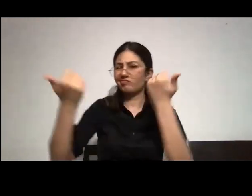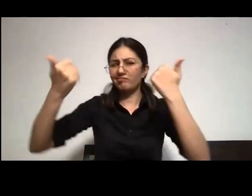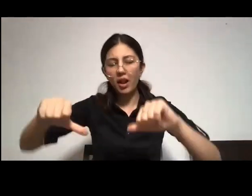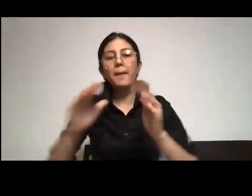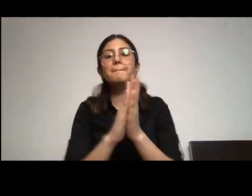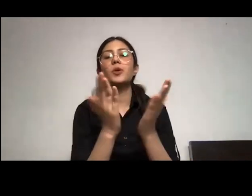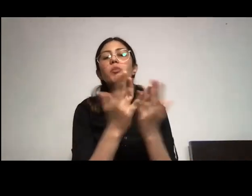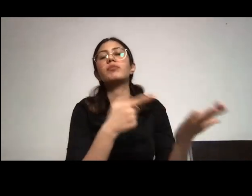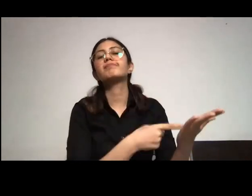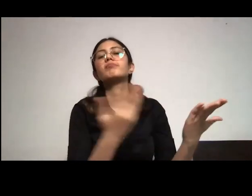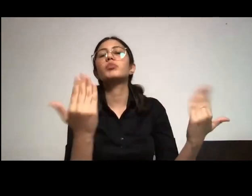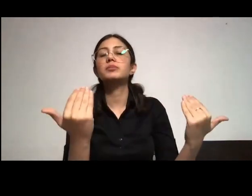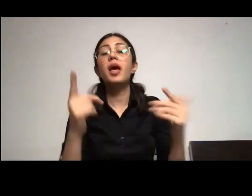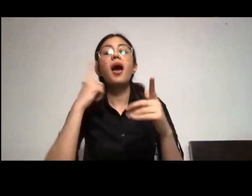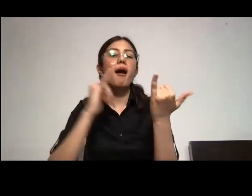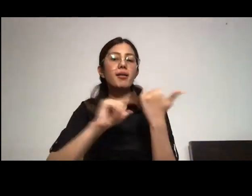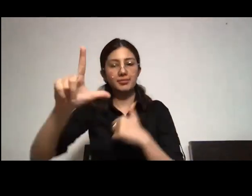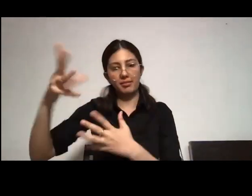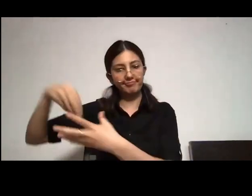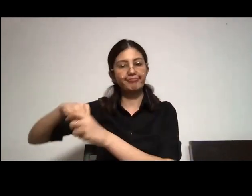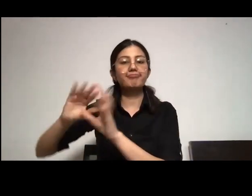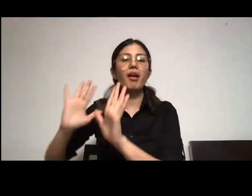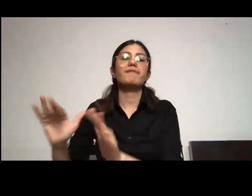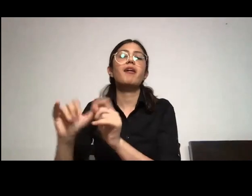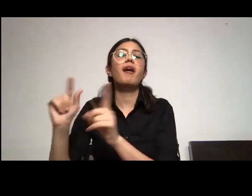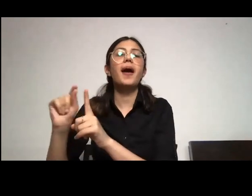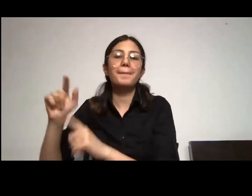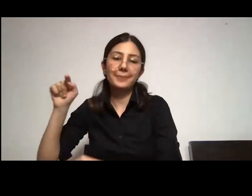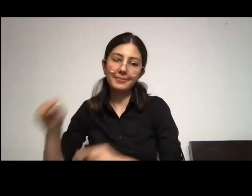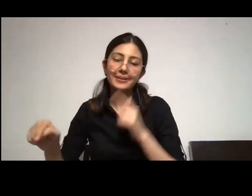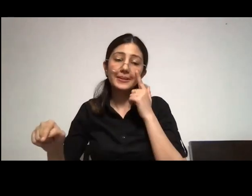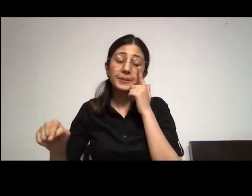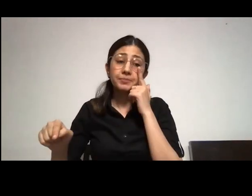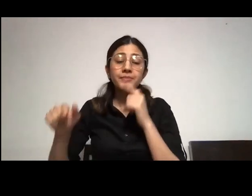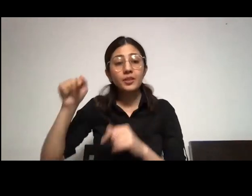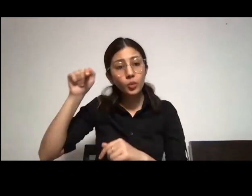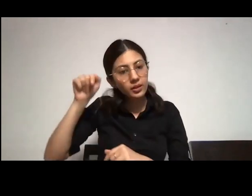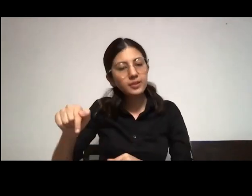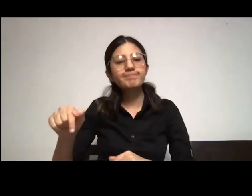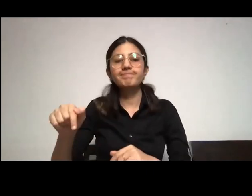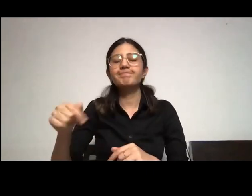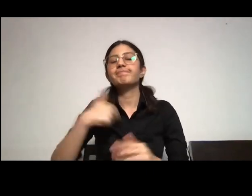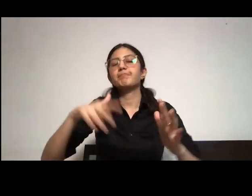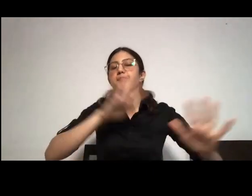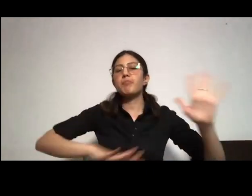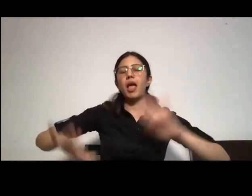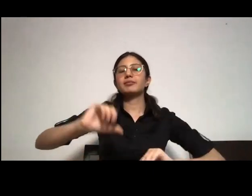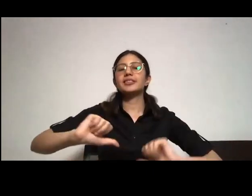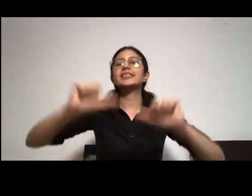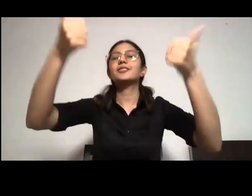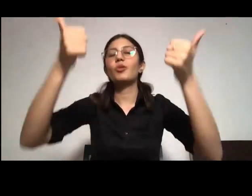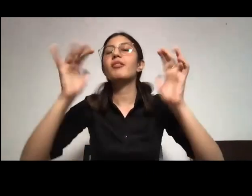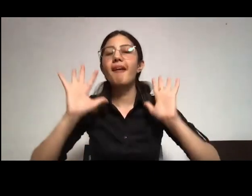Sign Language through the app. So that has been one of our great pilots and successful pilots.